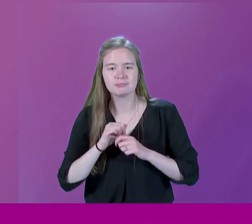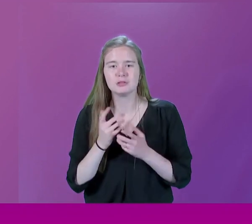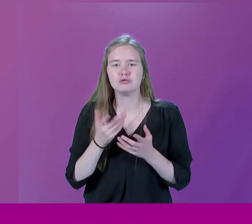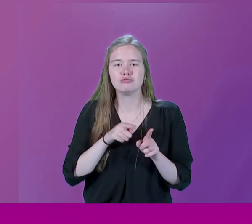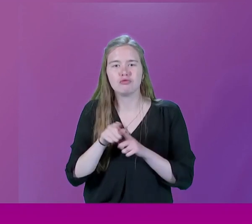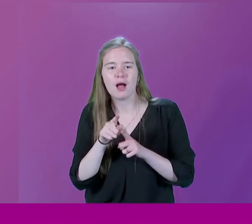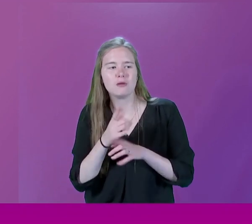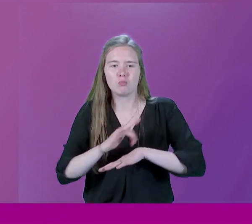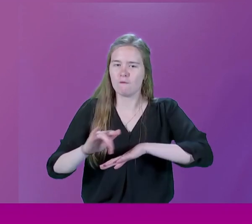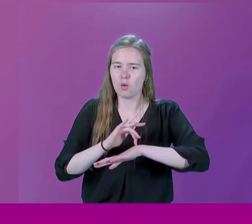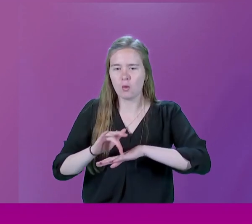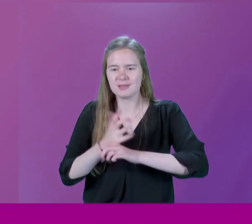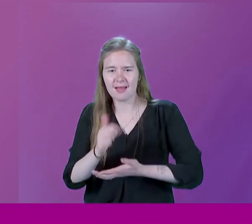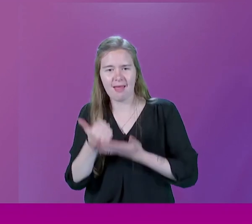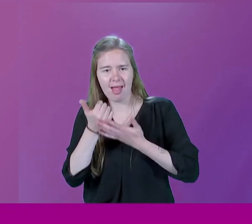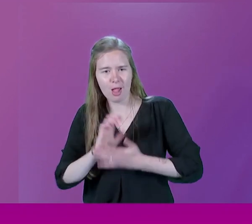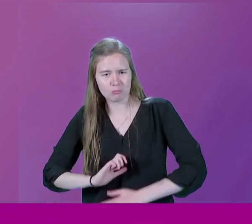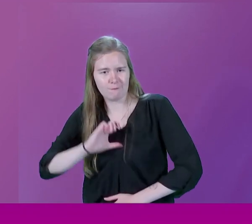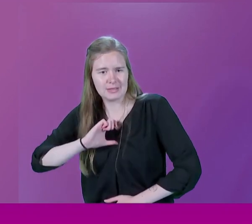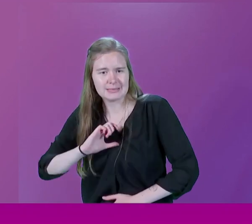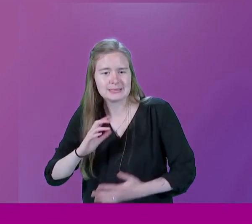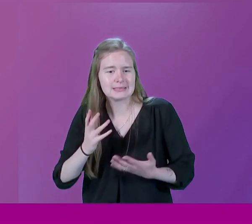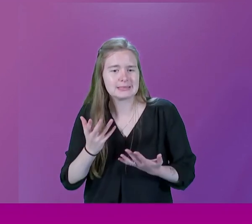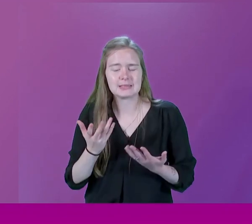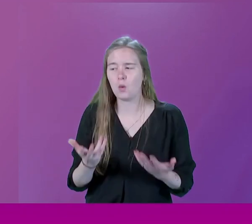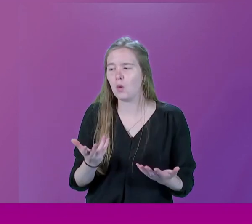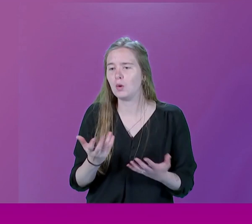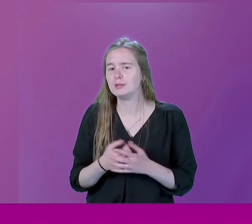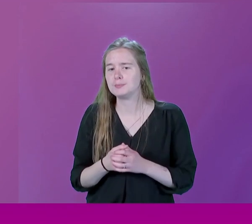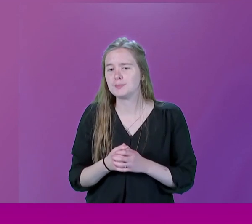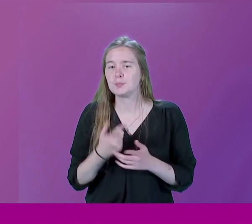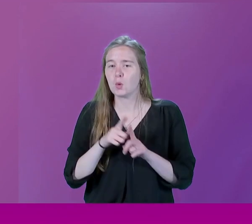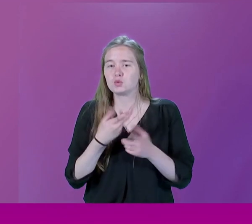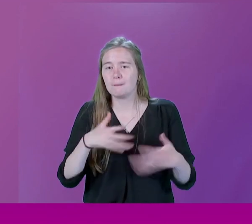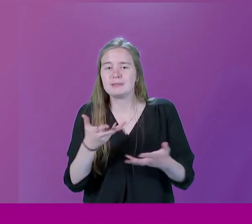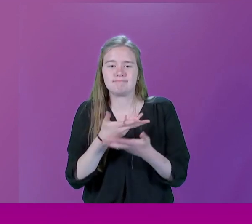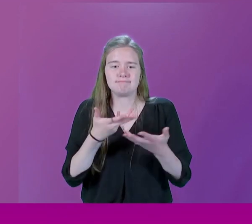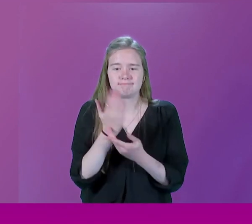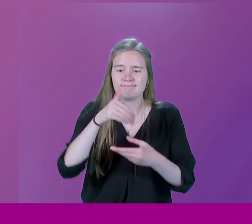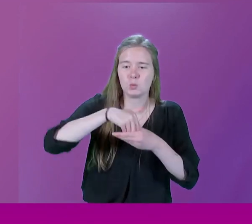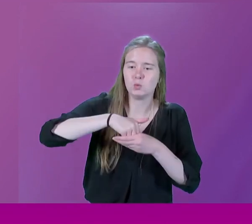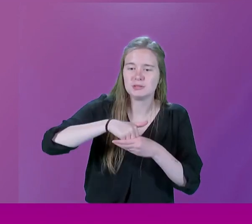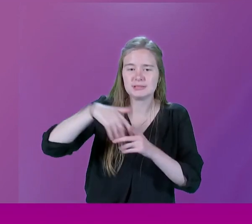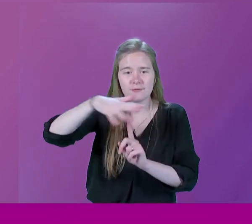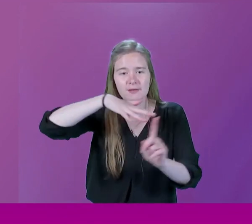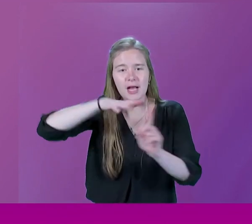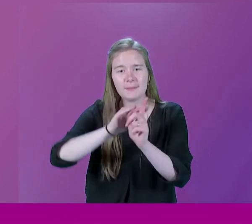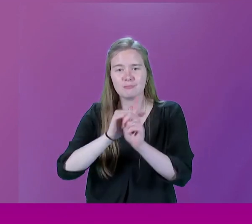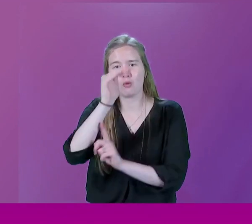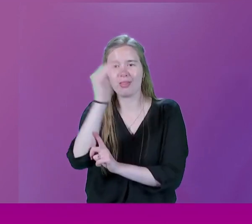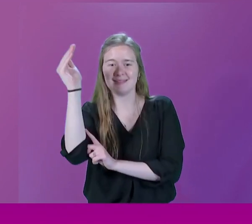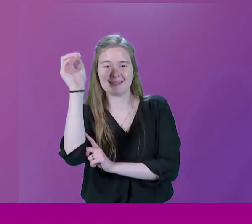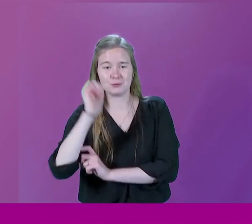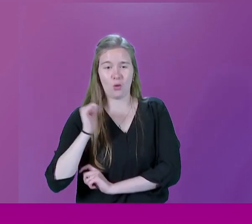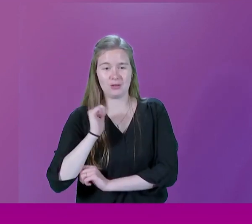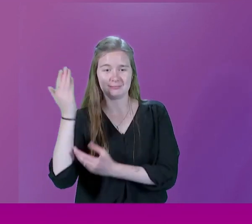ability to perform in public. Was it, you've also talked about an inclusive environment in the northeast of Scotland at the